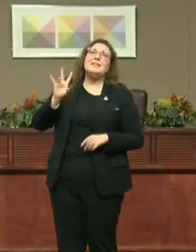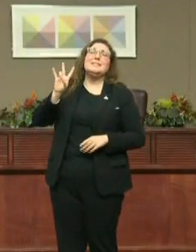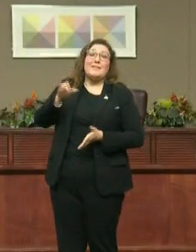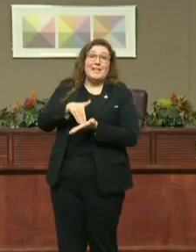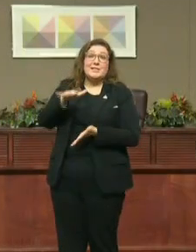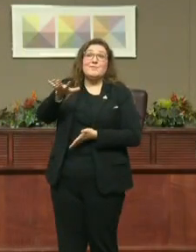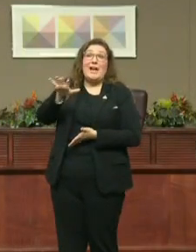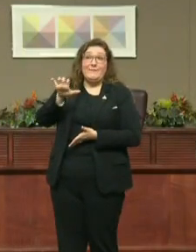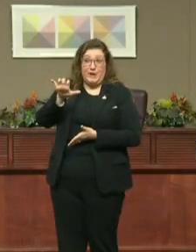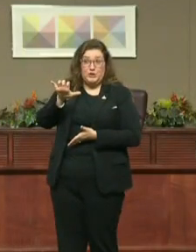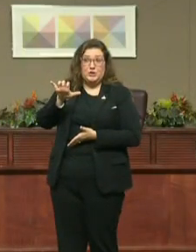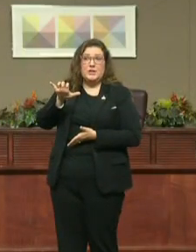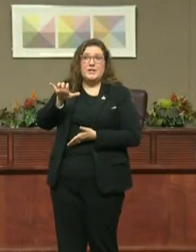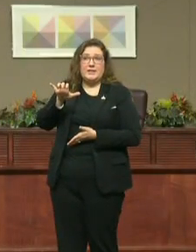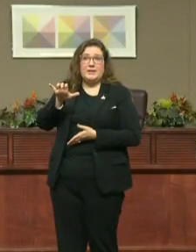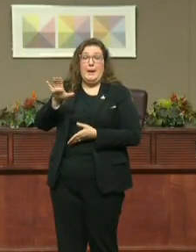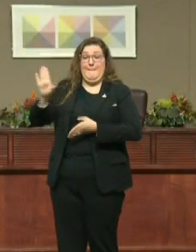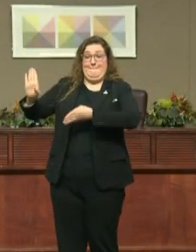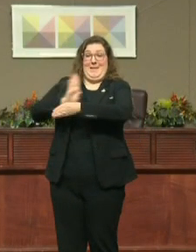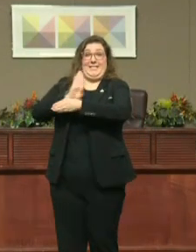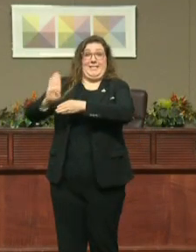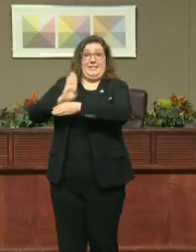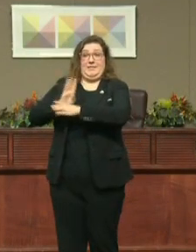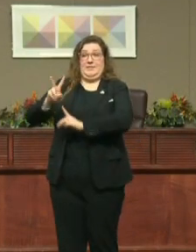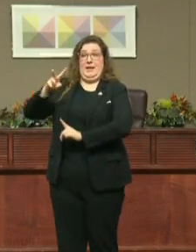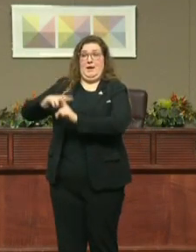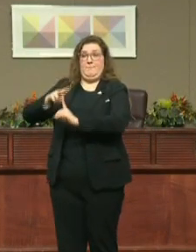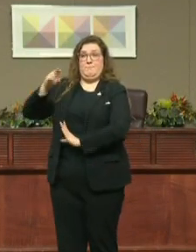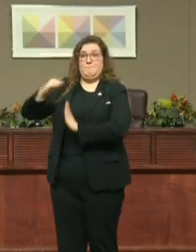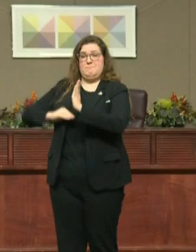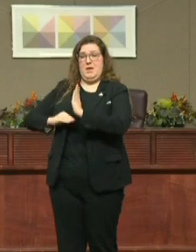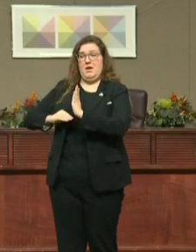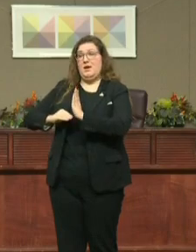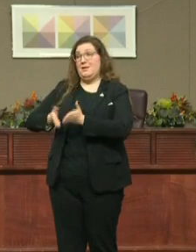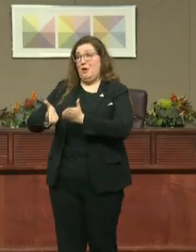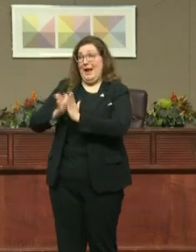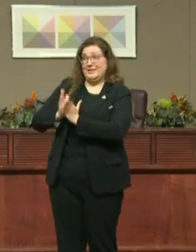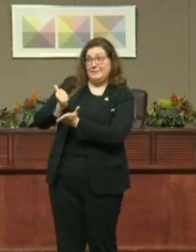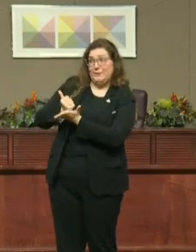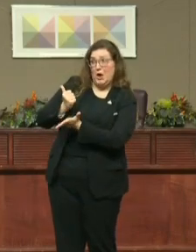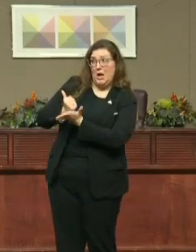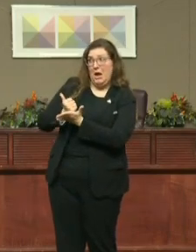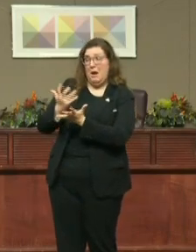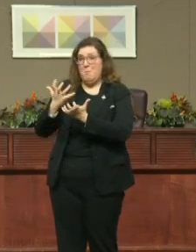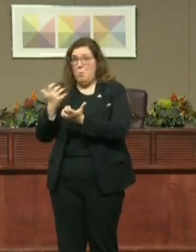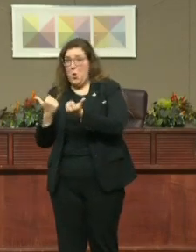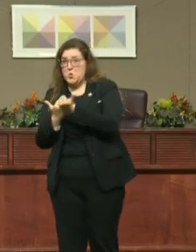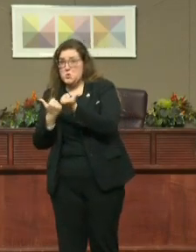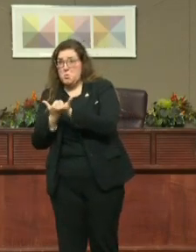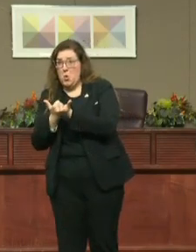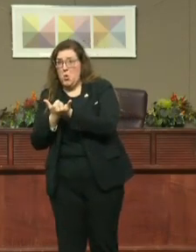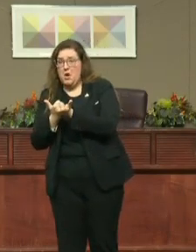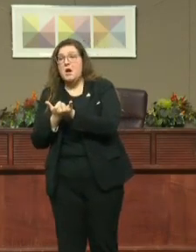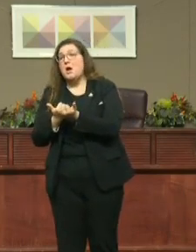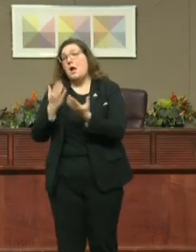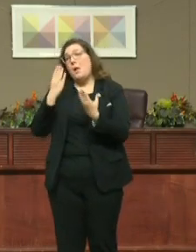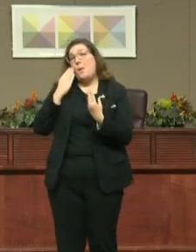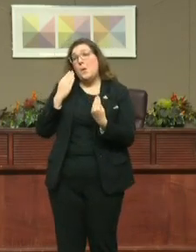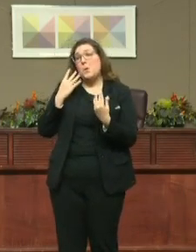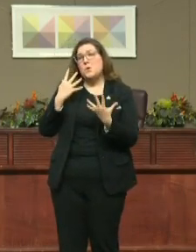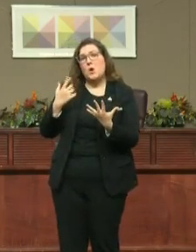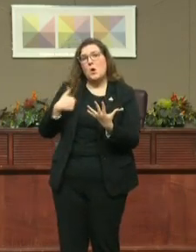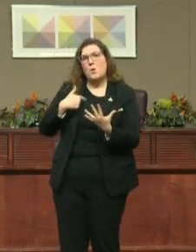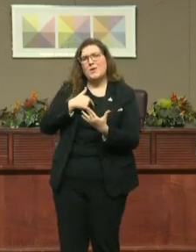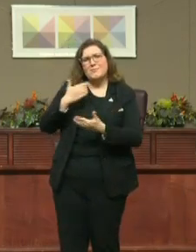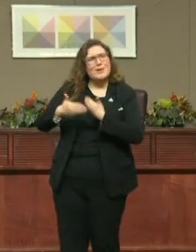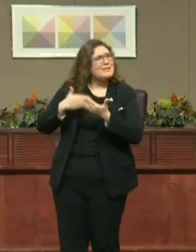touched our portals for the business assistance, and we have processed how many people,